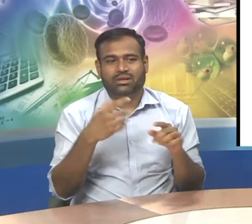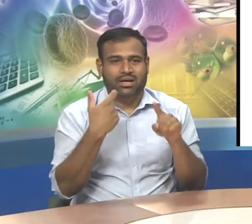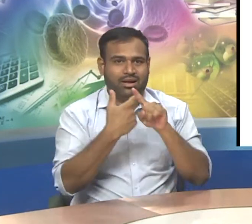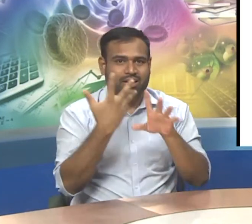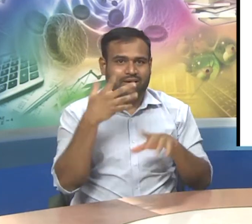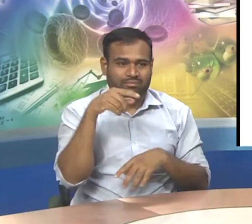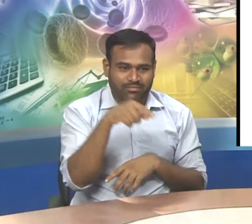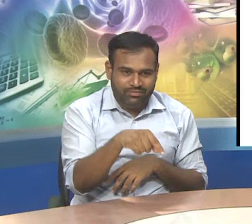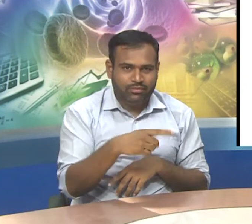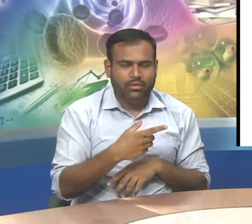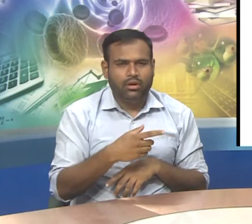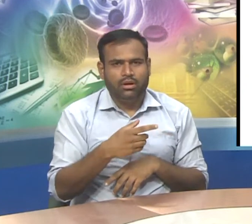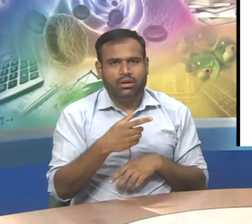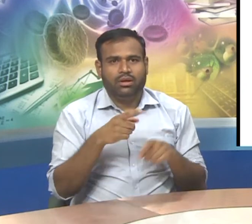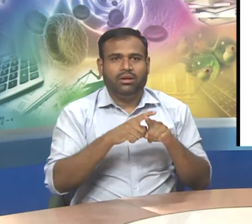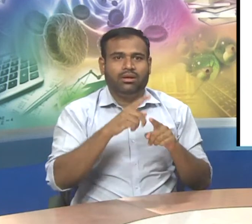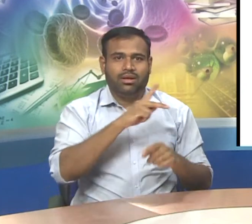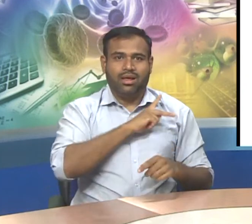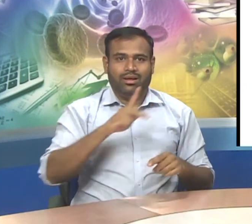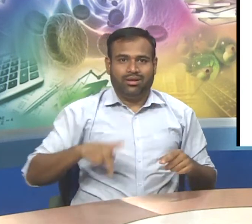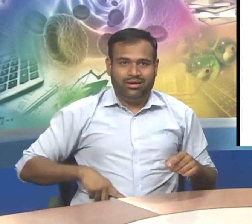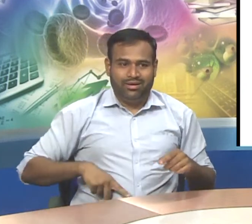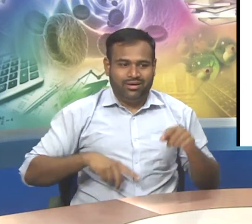And the governor